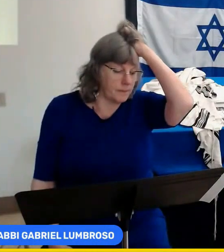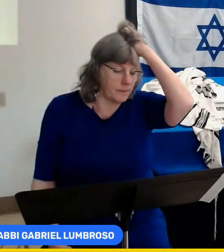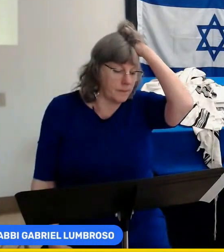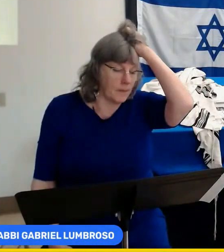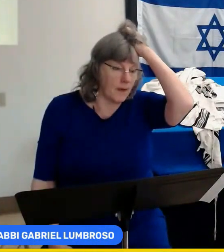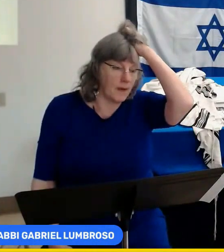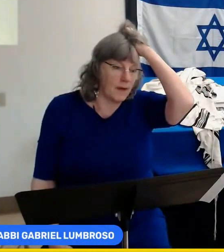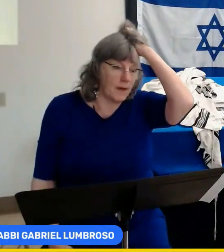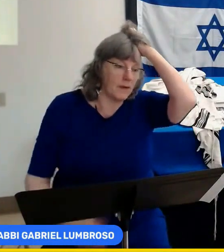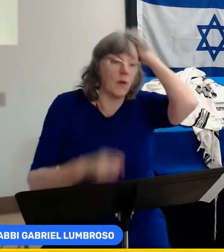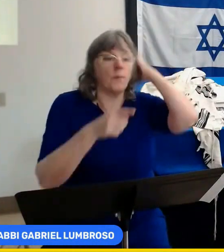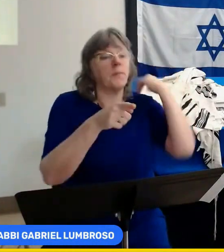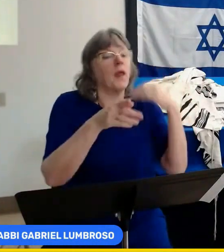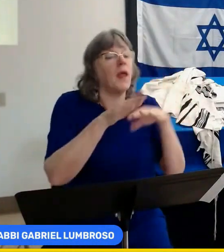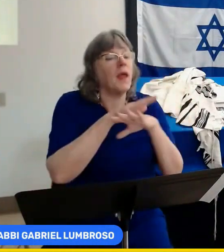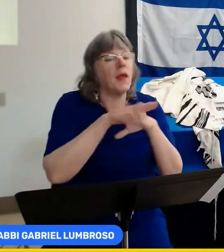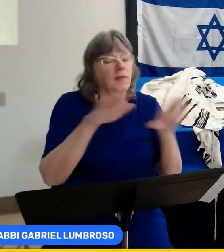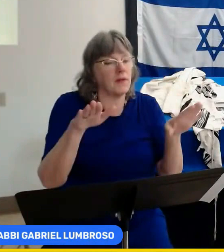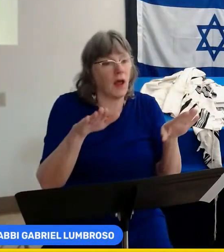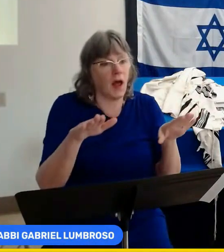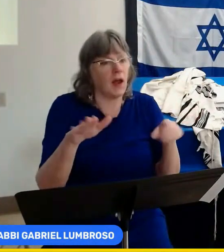Okay.